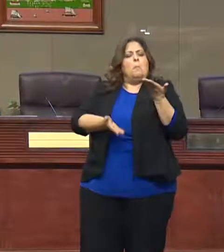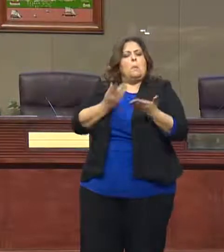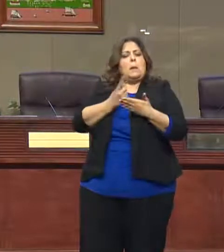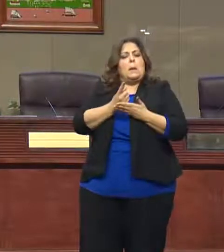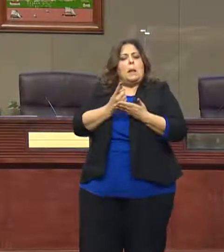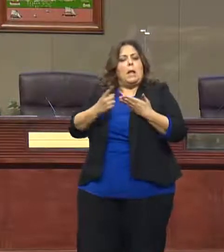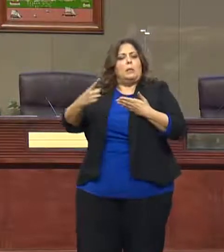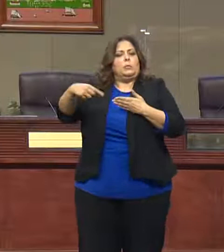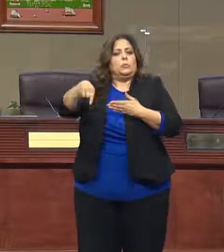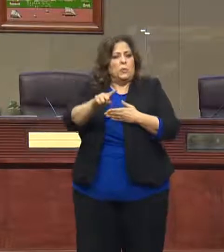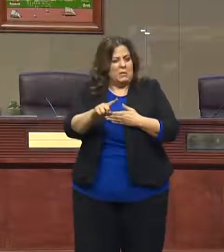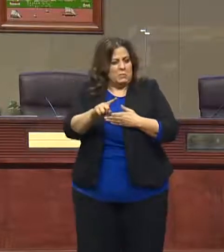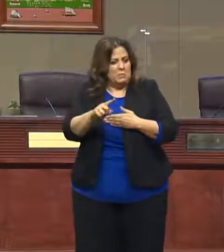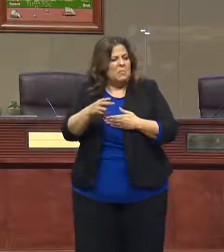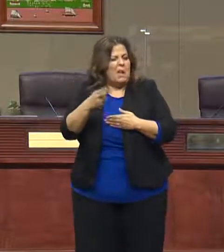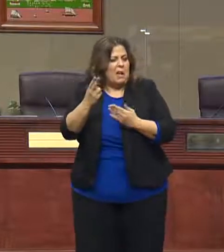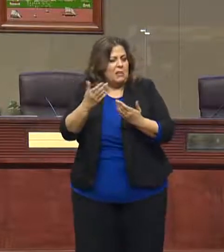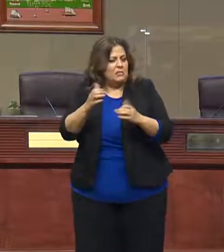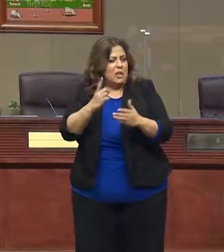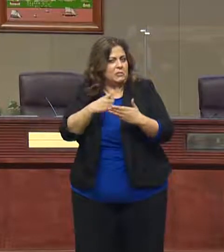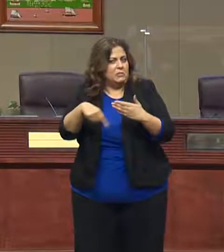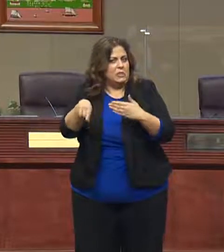action going forward about what we can do